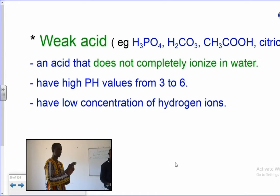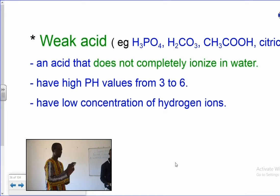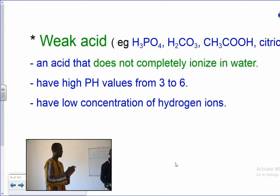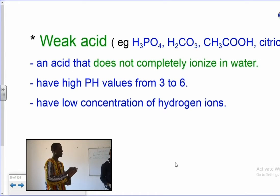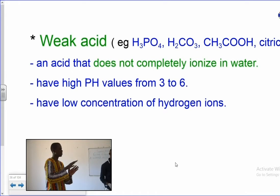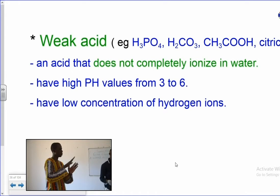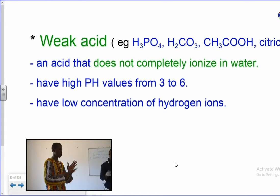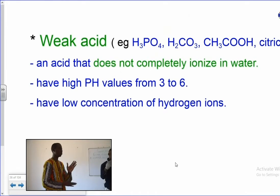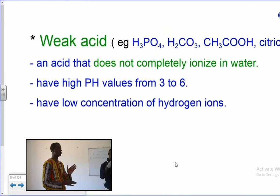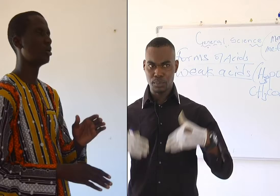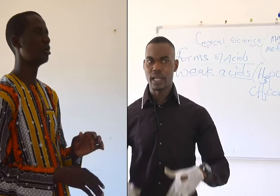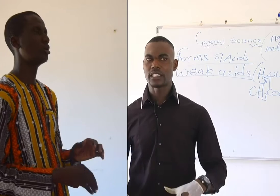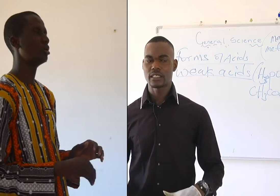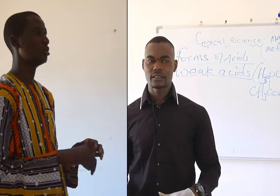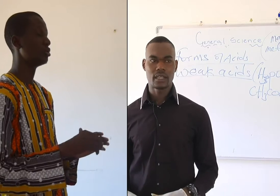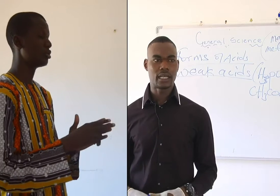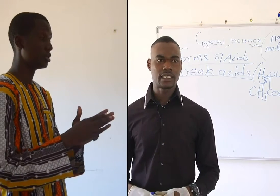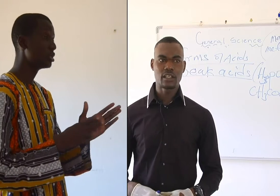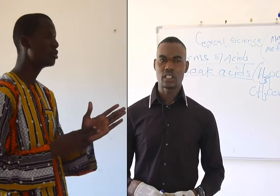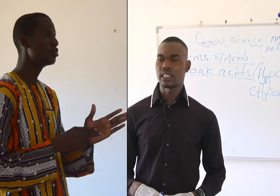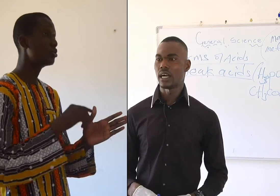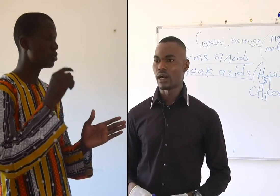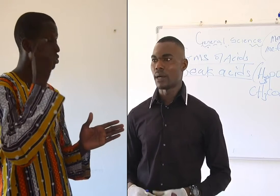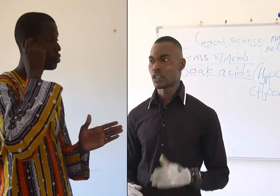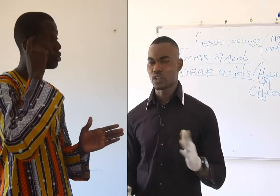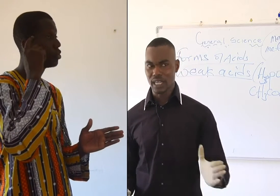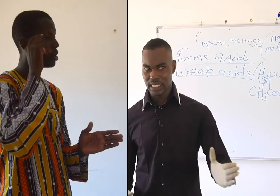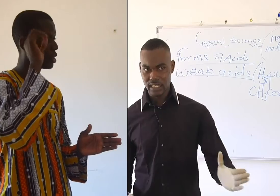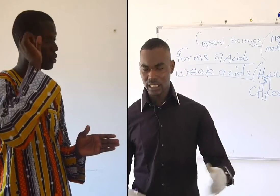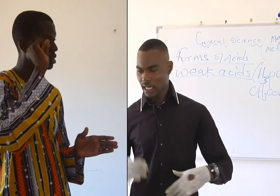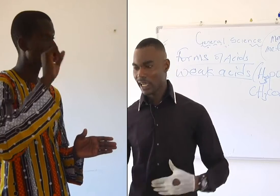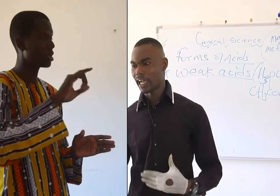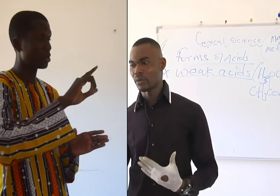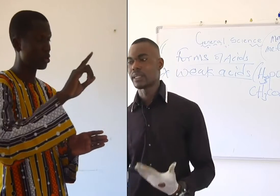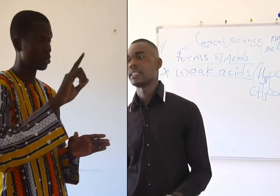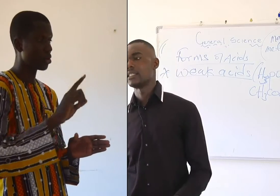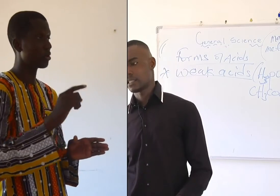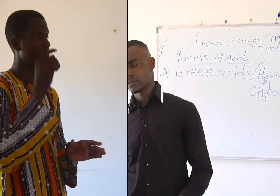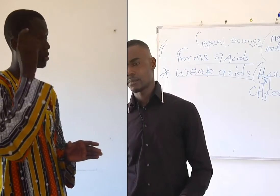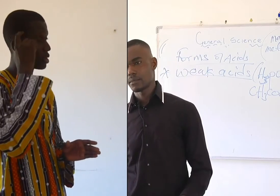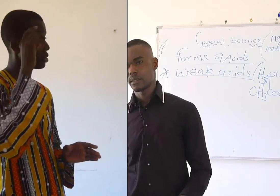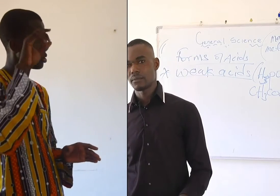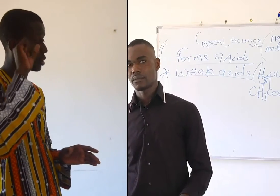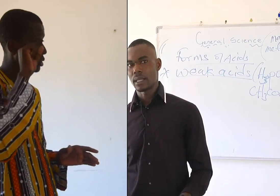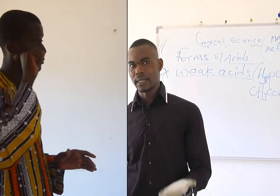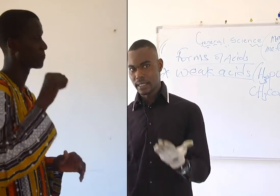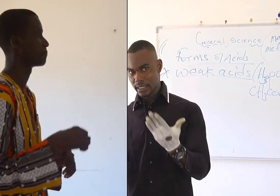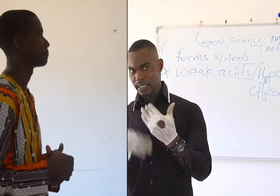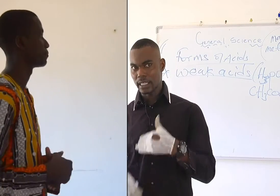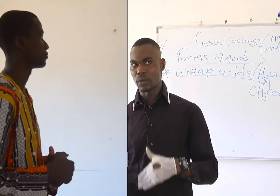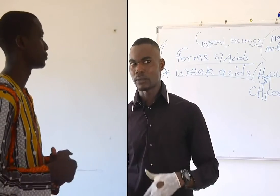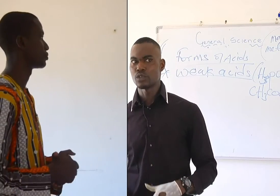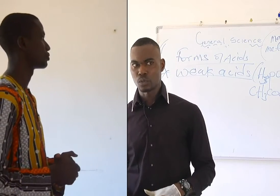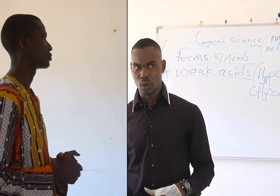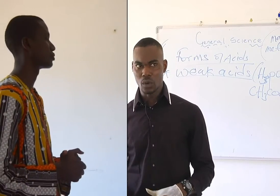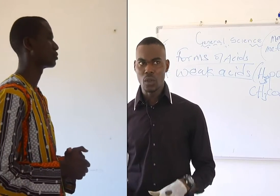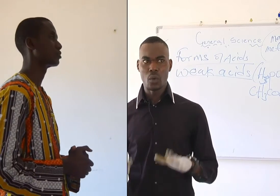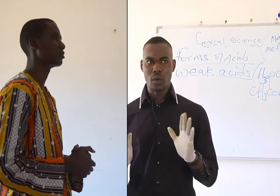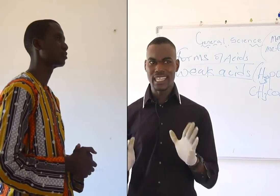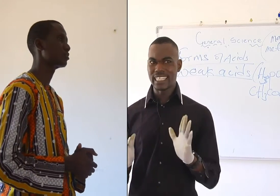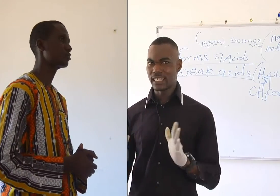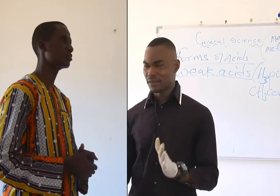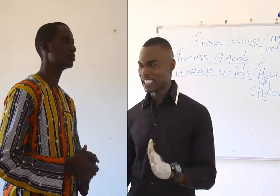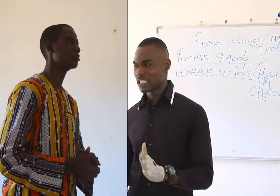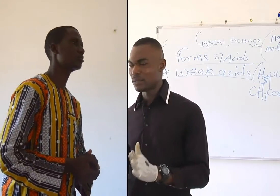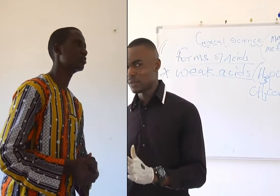ions. So take these points seriously now about strong acids and weak acids. Let me reiterate the once more.